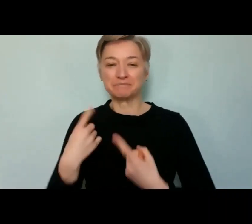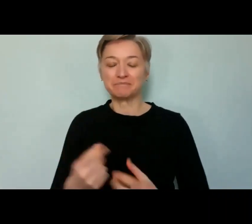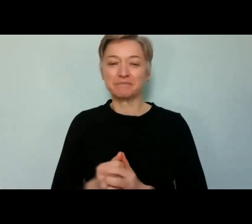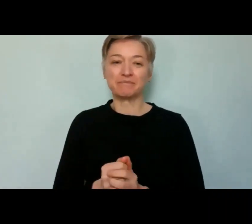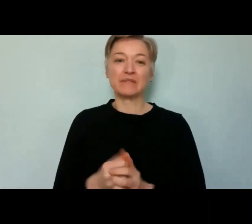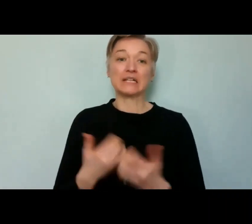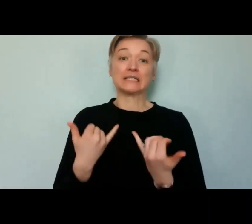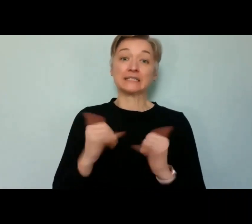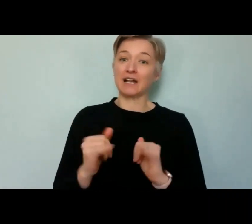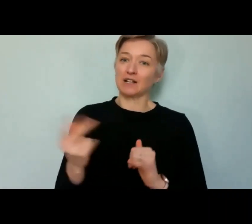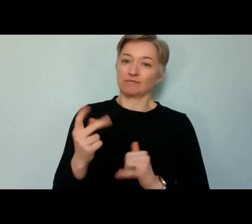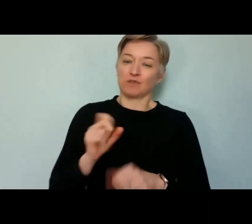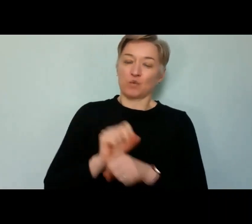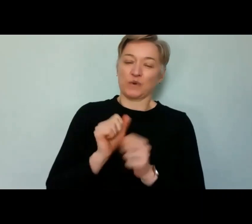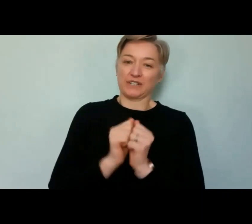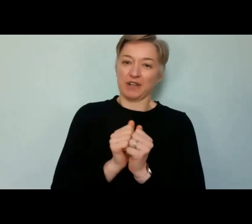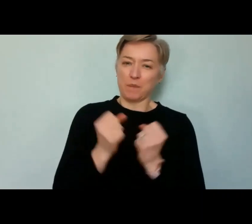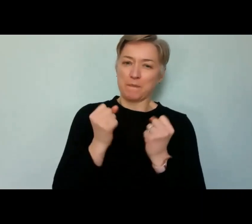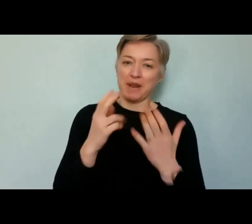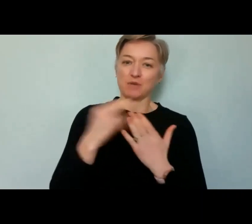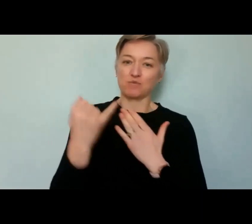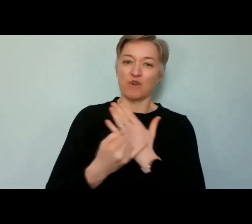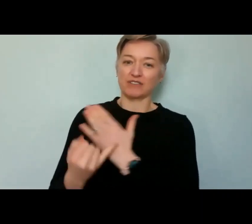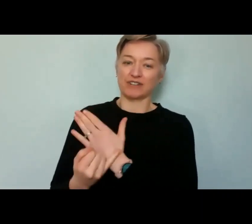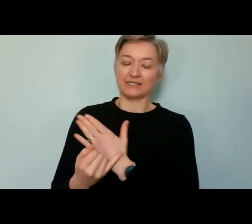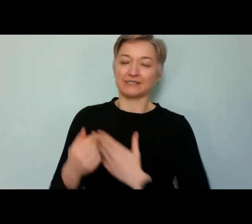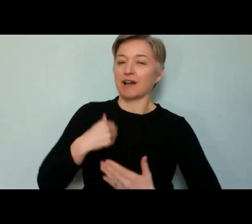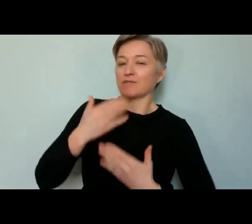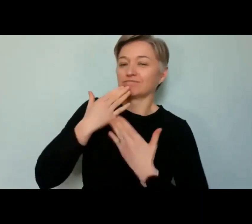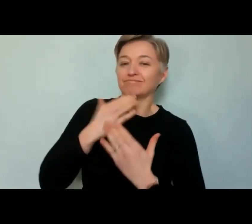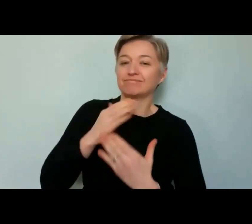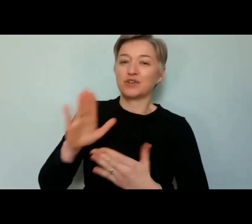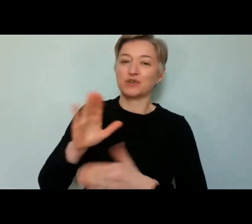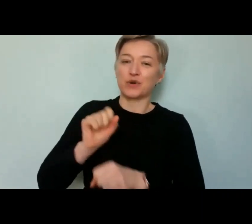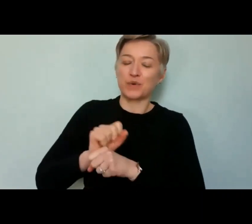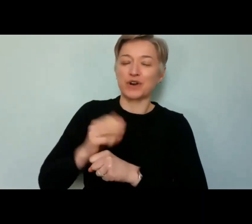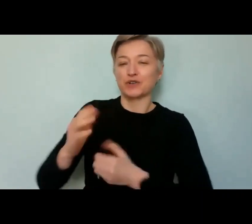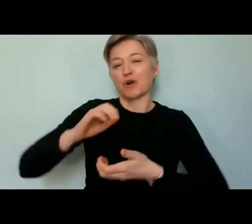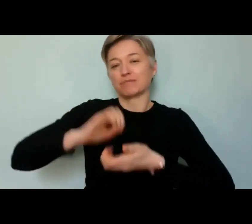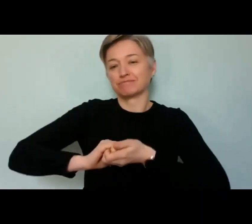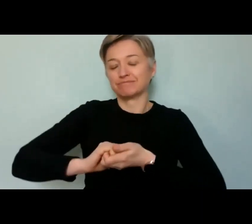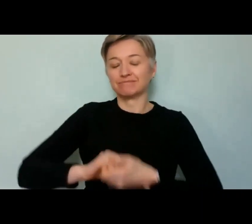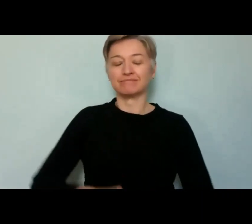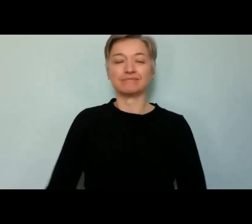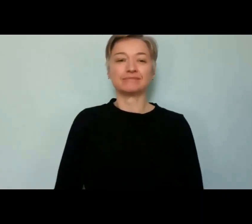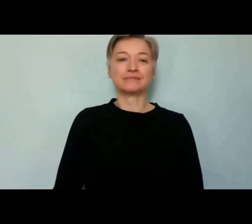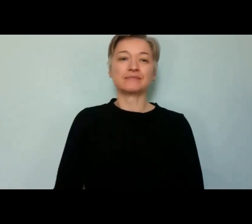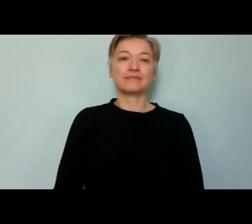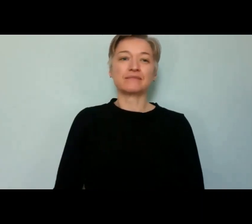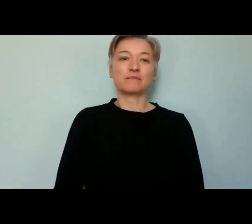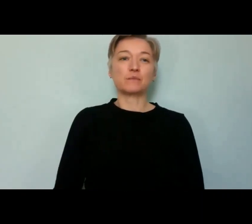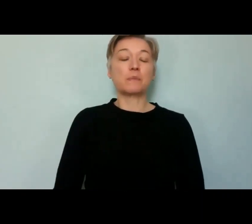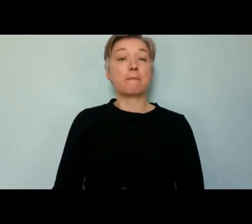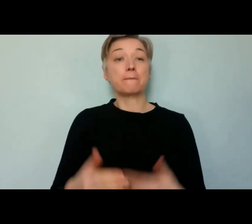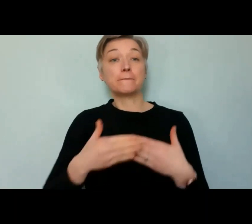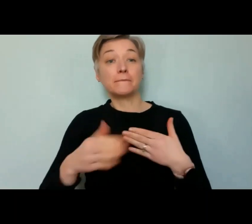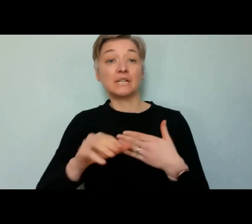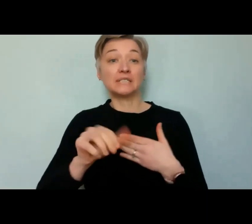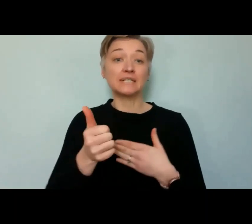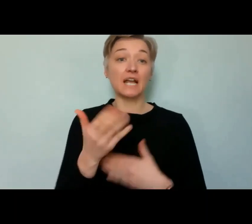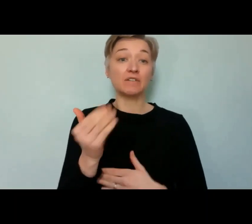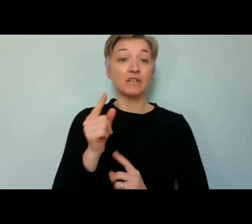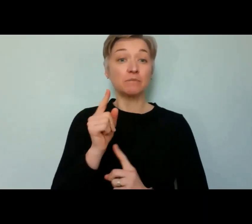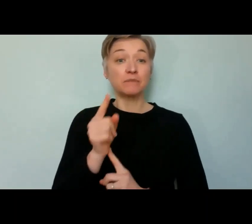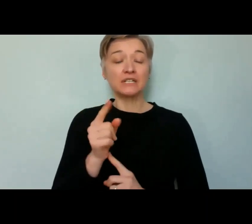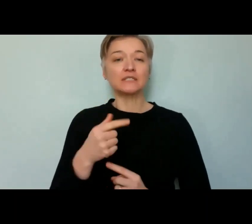projects together, and I'm very grateful for your partnership through all of that. I would like to spend the next 10-15 minutes or